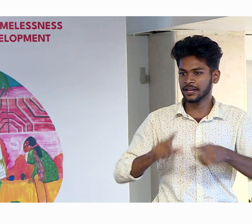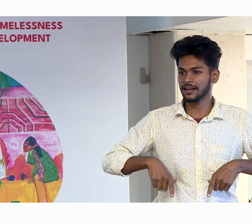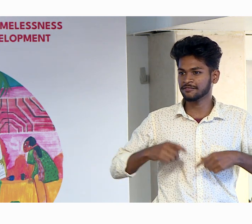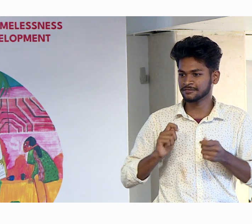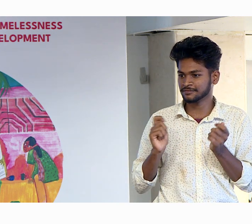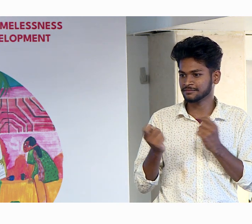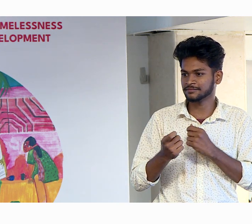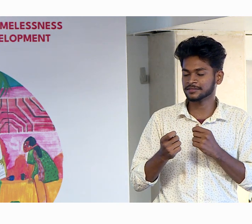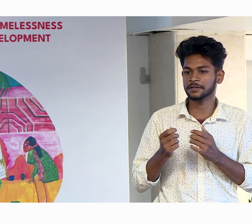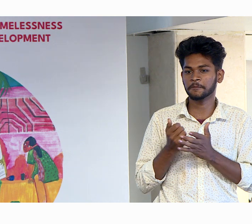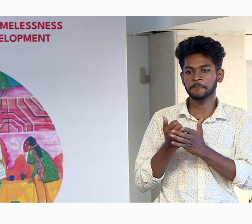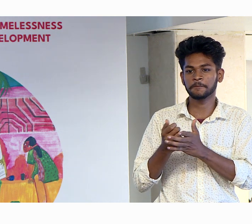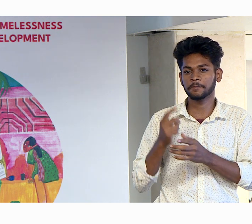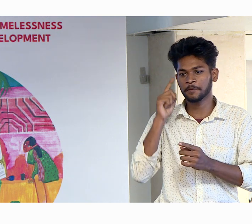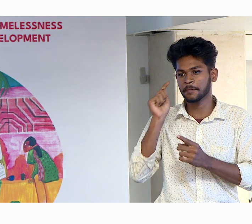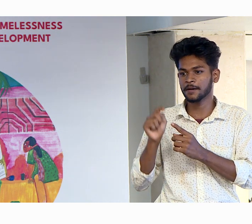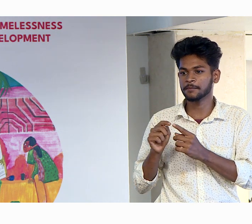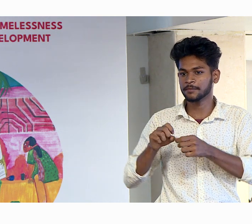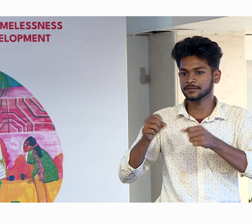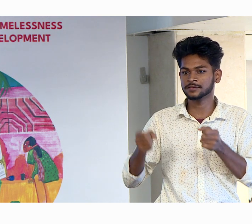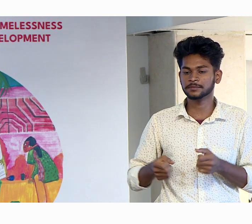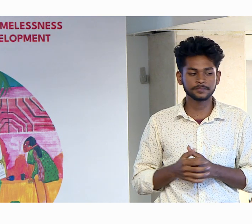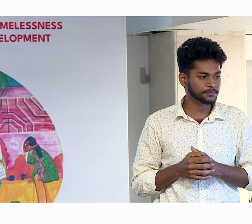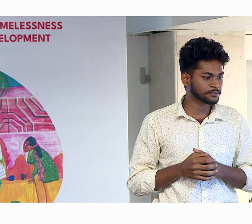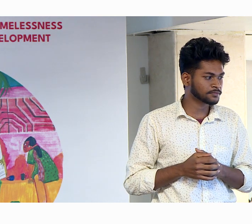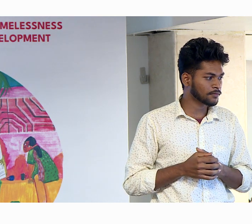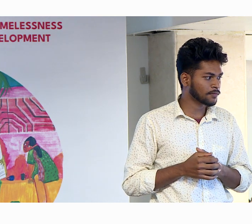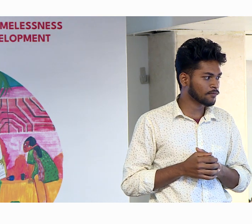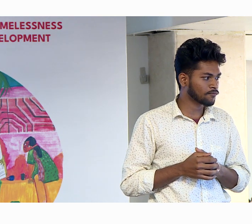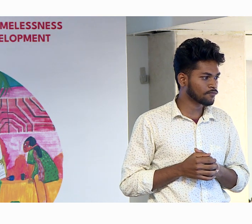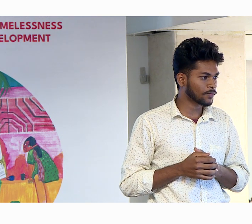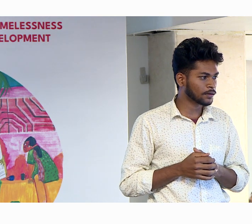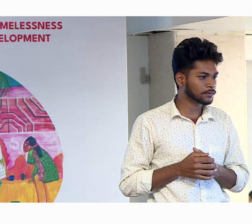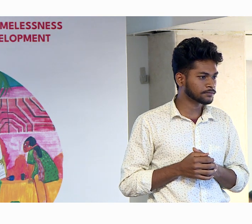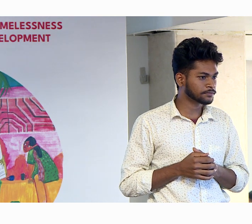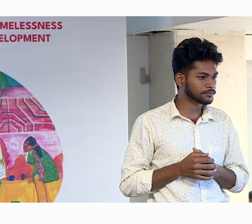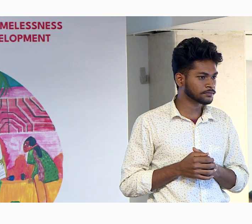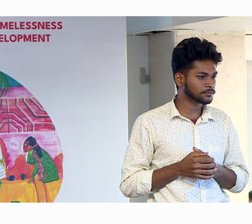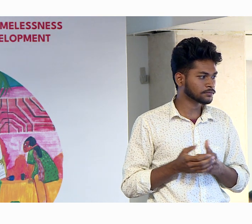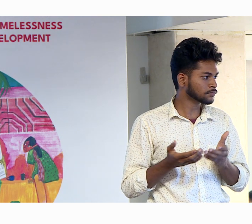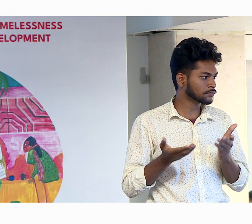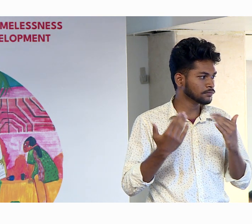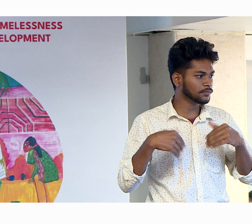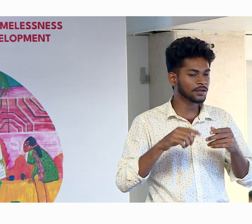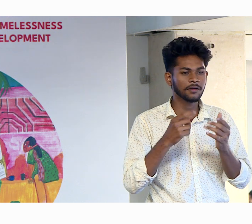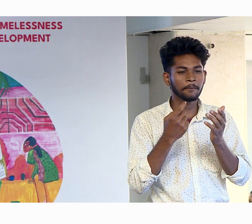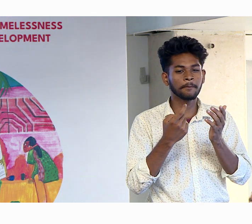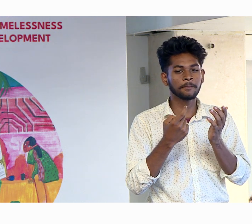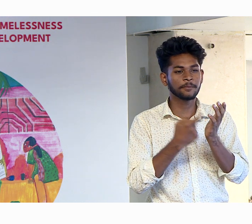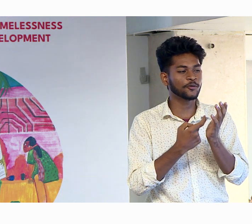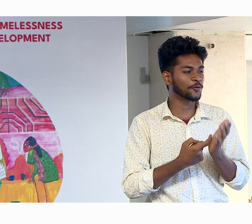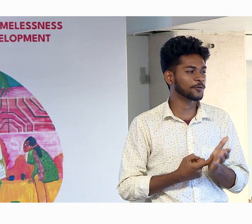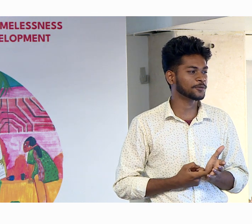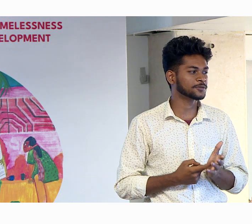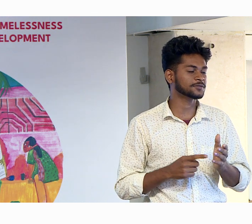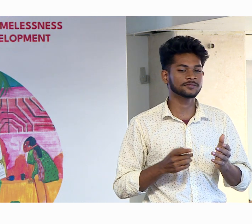families. So this is just one of the sort of successes. So let's just summarize where we are with the principles, and Andree is going to take you through